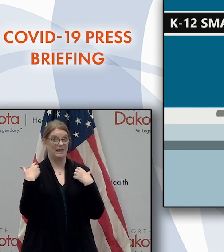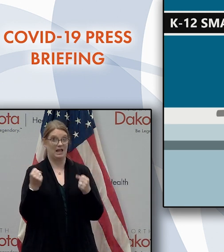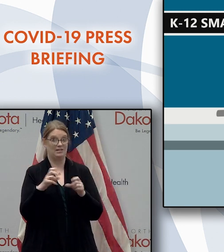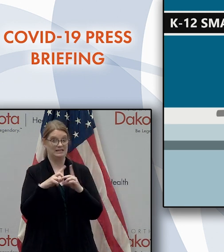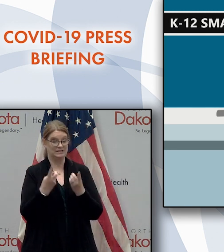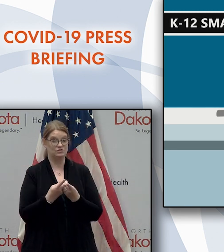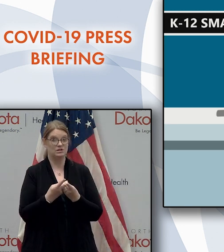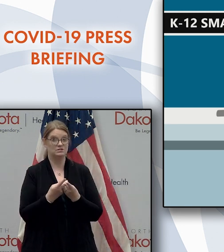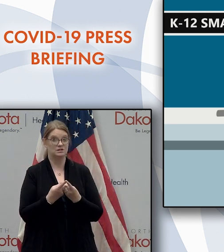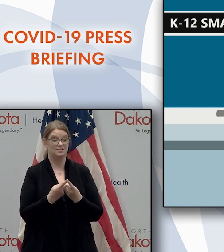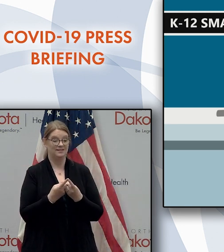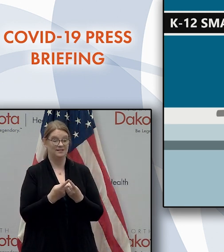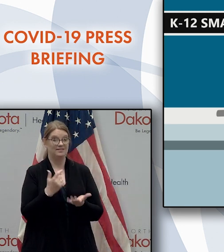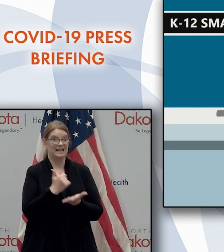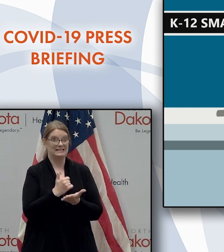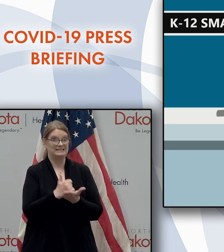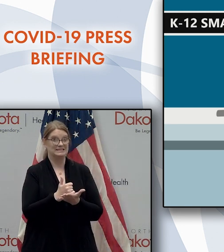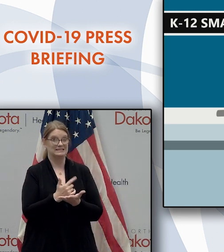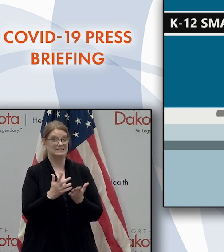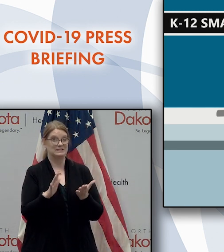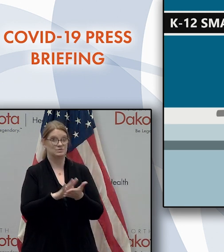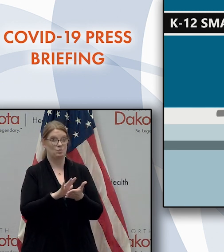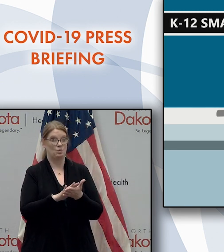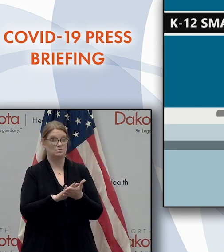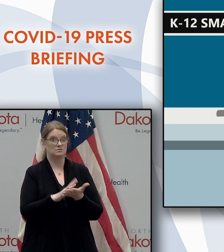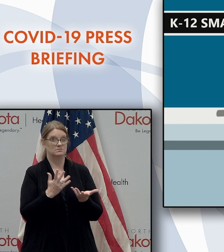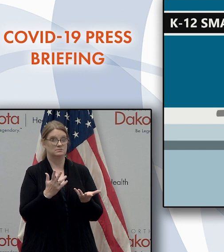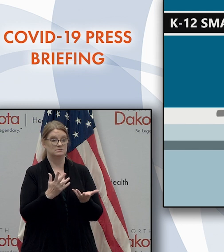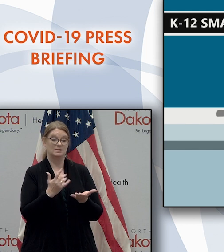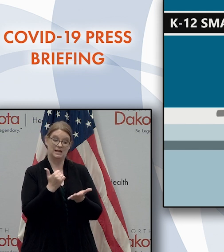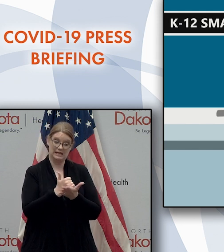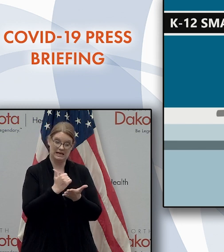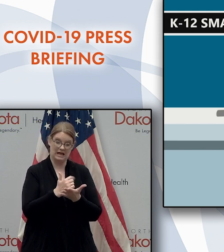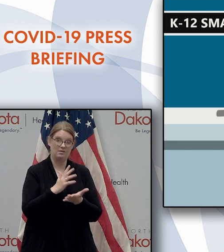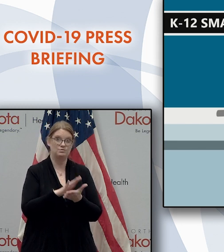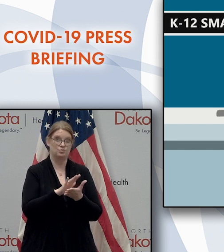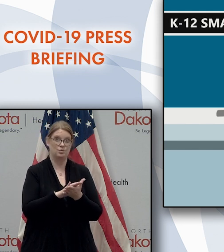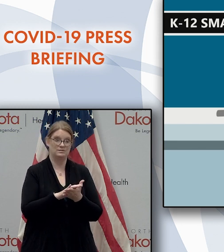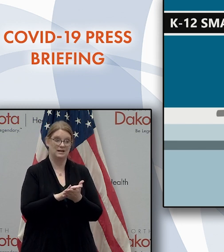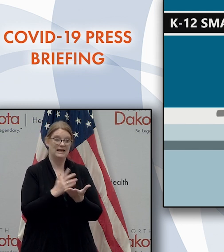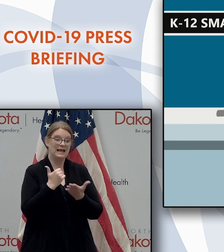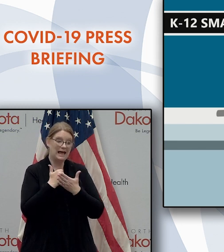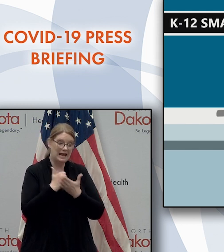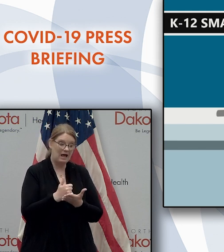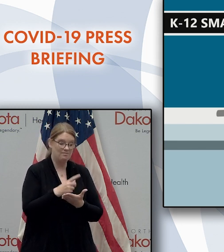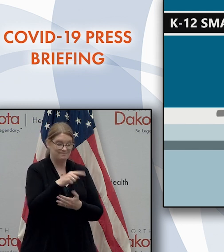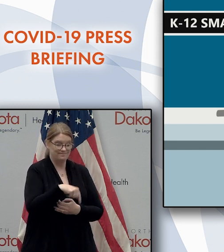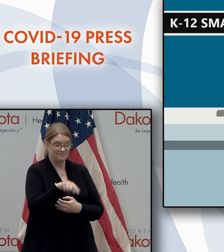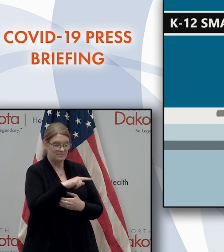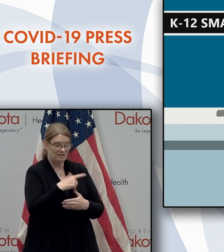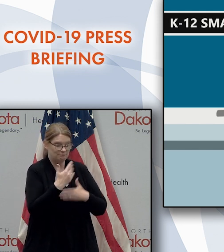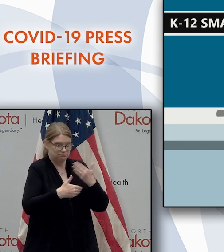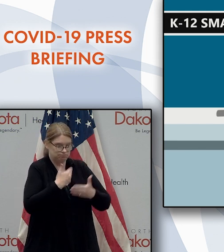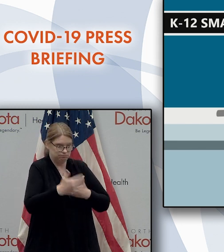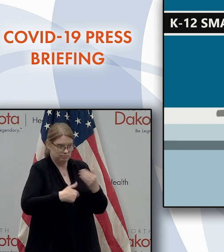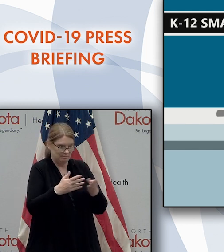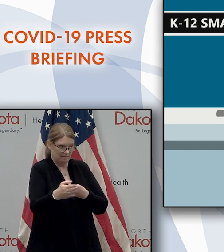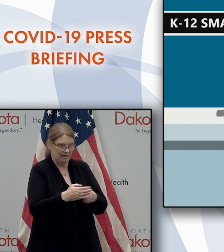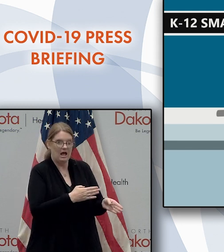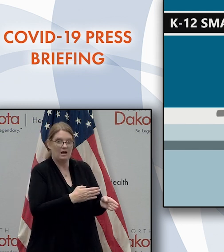they need to be assisting schools in their local, their execution of their health and safety